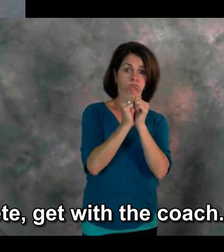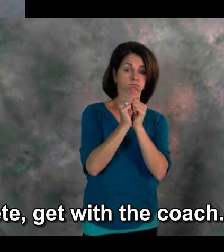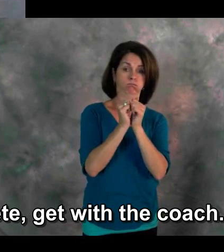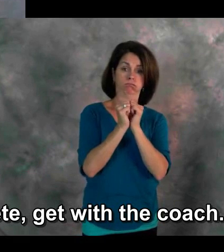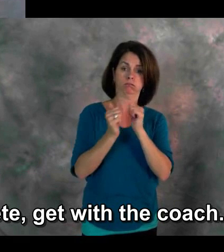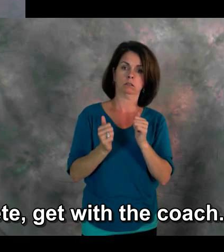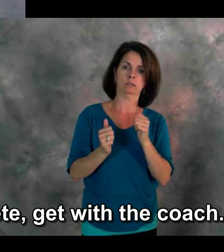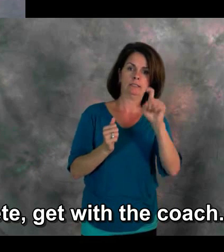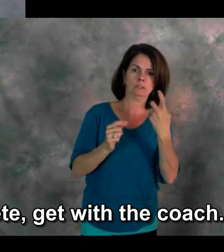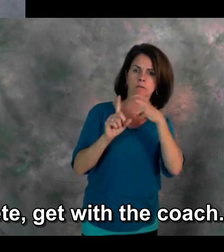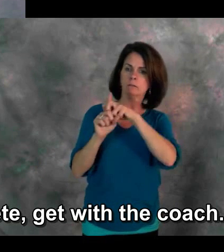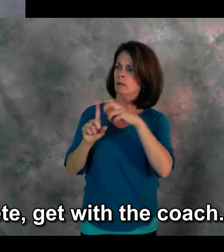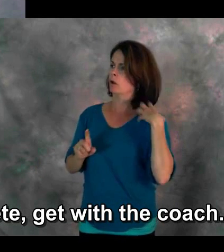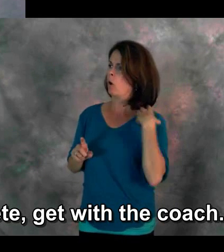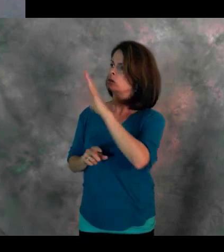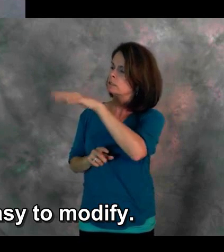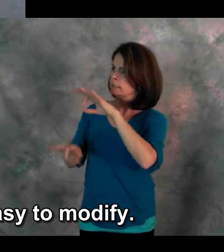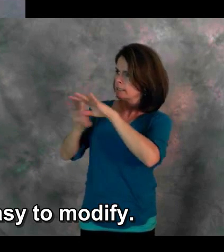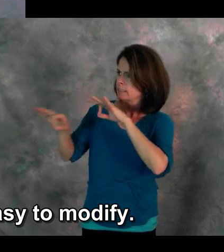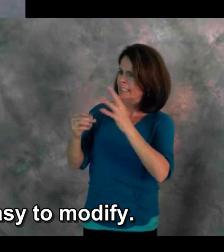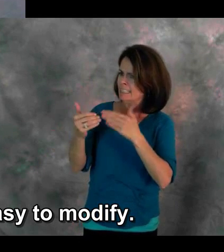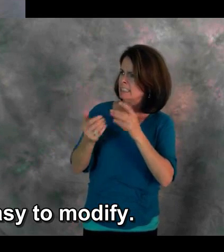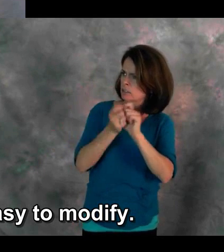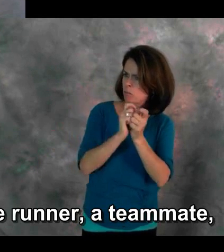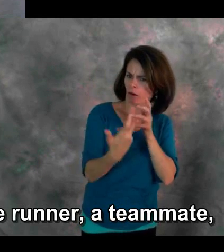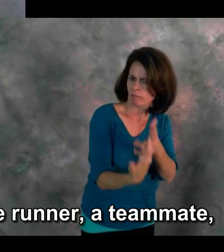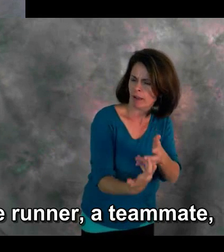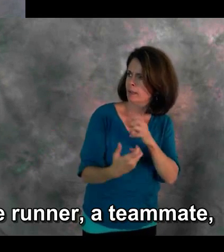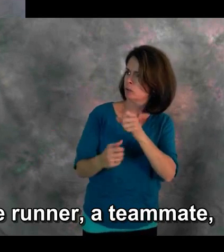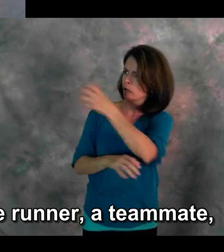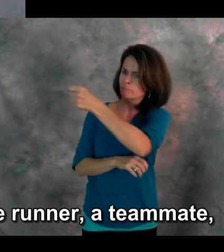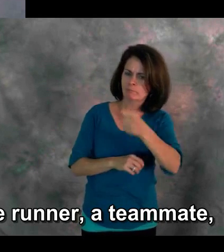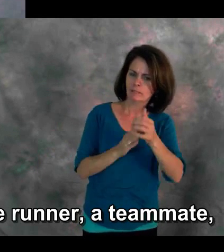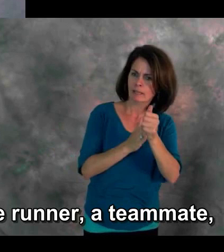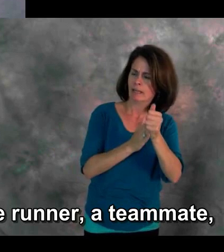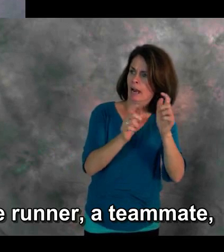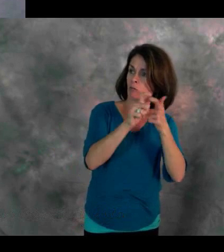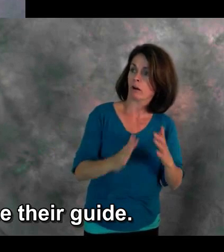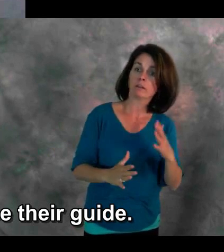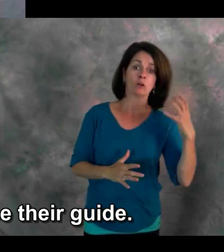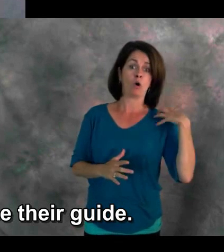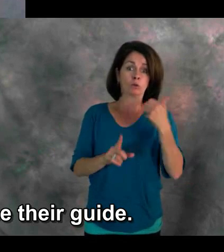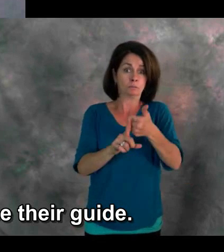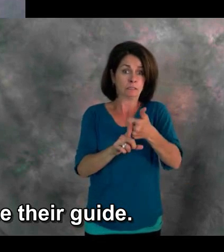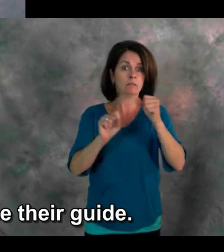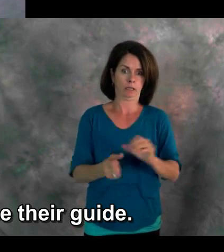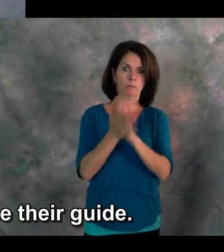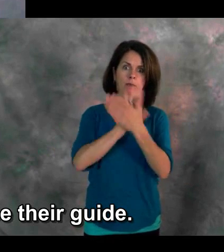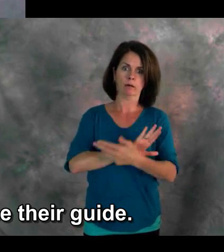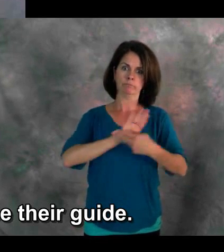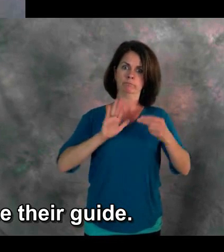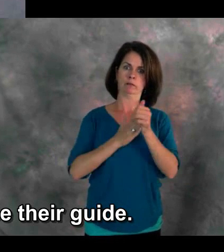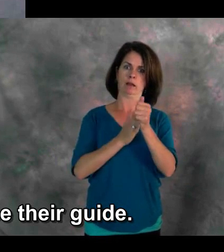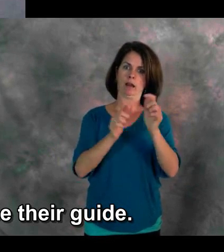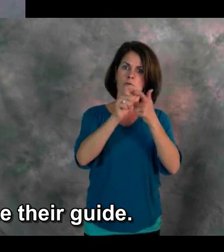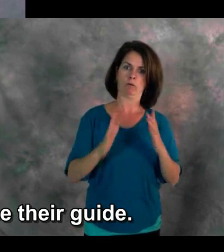if a kid wants to compete, get with the coach. Tell them it's easy to modify. It's easy to get a guide runner, a teammate, a coach can be their guide.